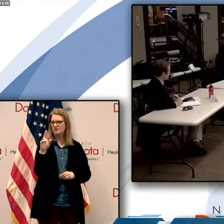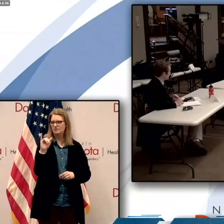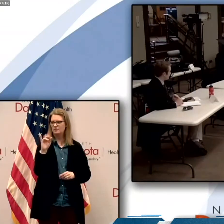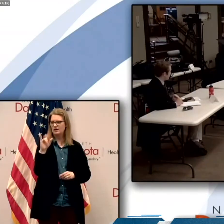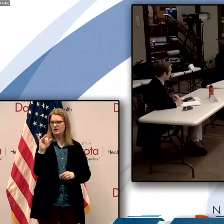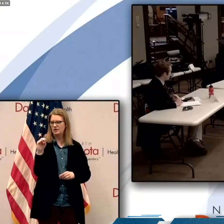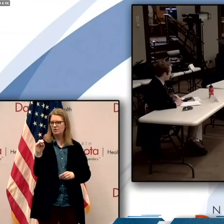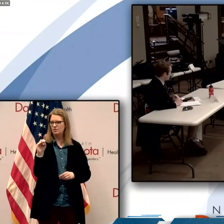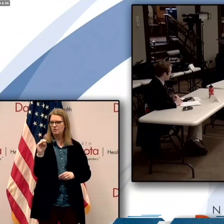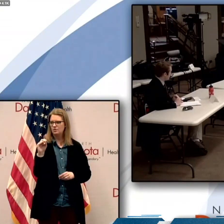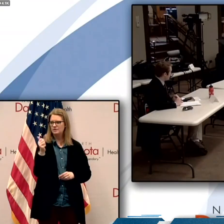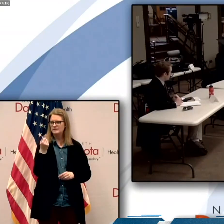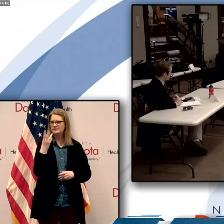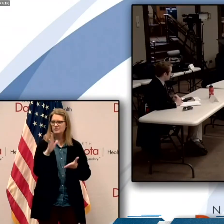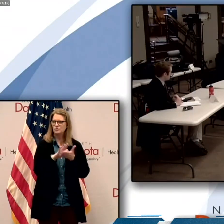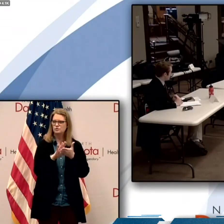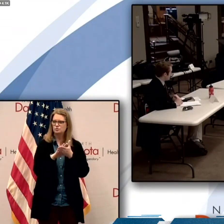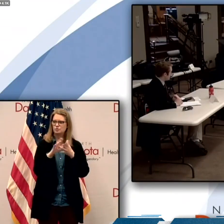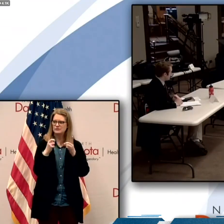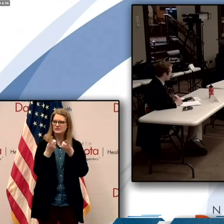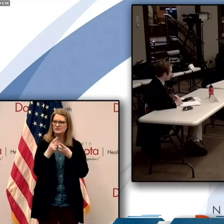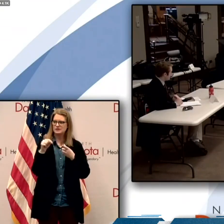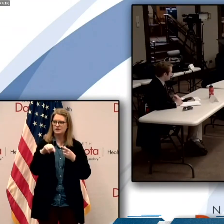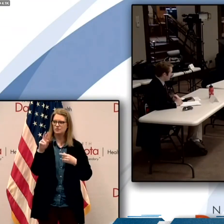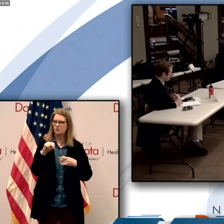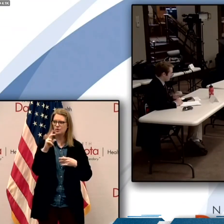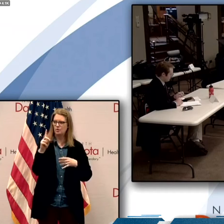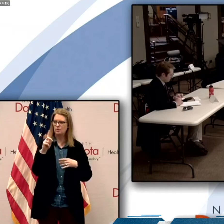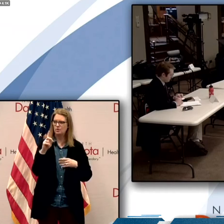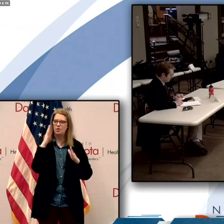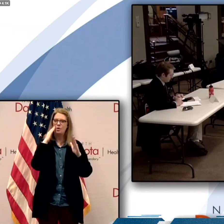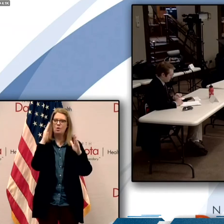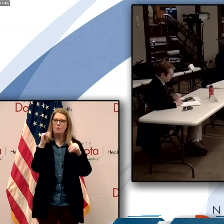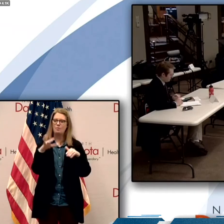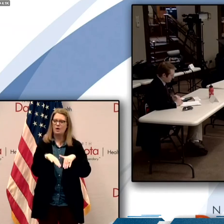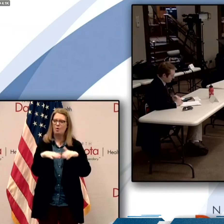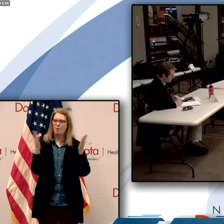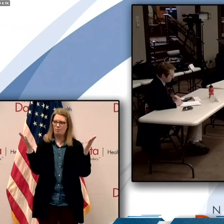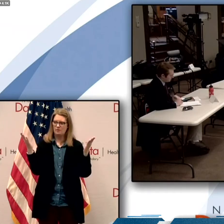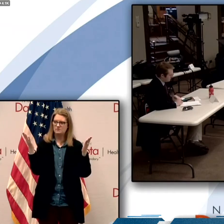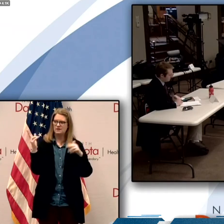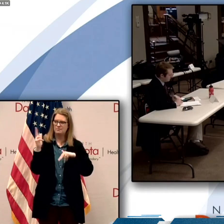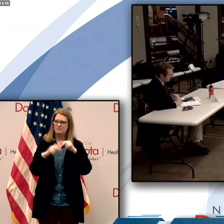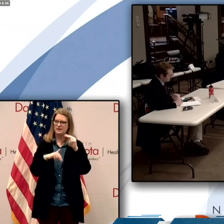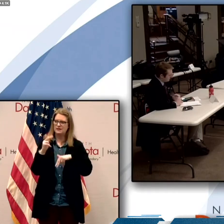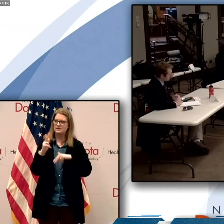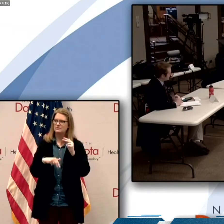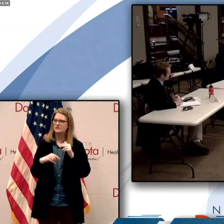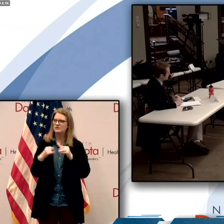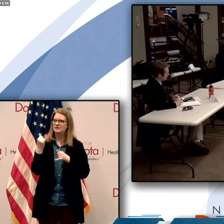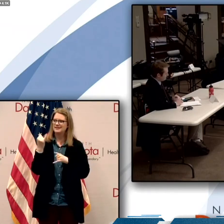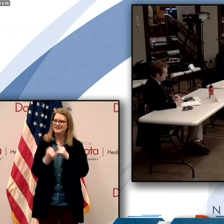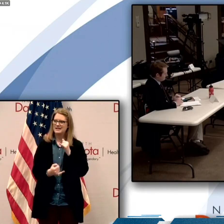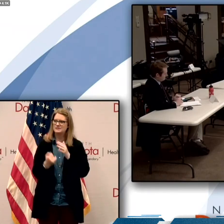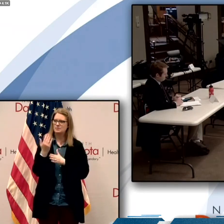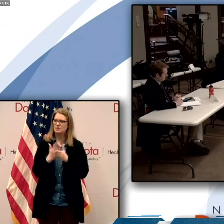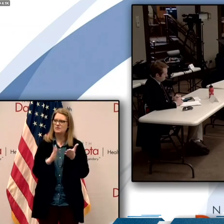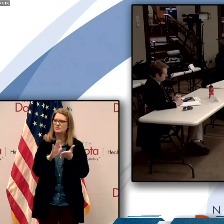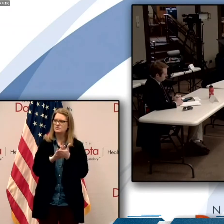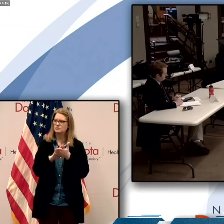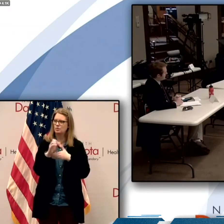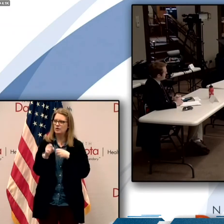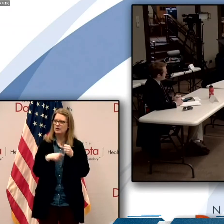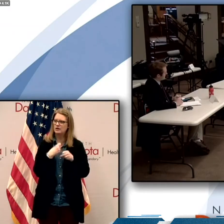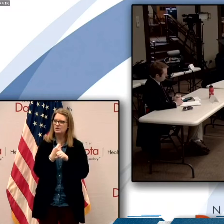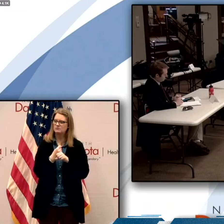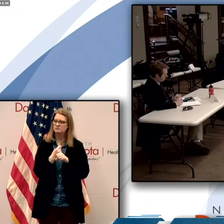We understand that several school districts in North Dakota are hoping to reopen their physical locations for at least the last bit of the school year. What